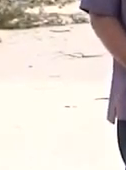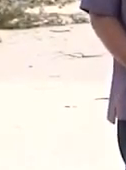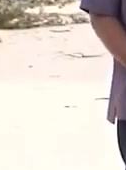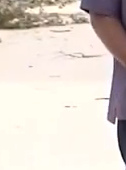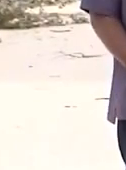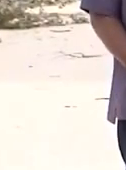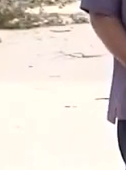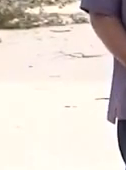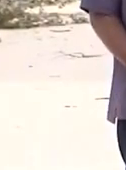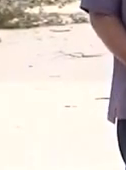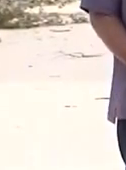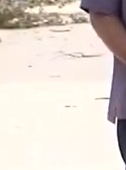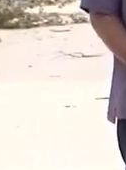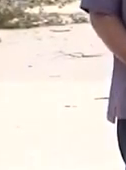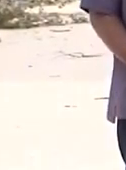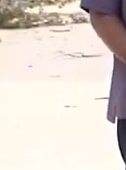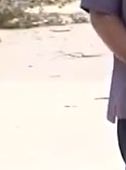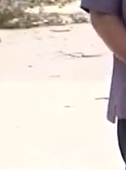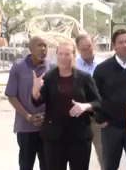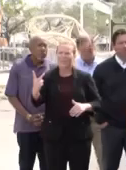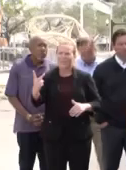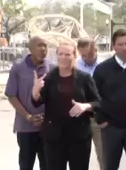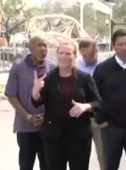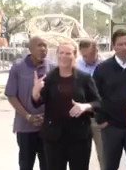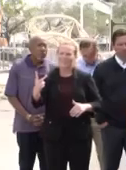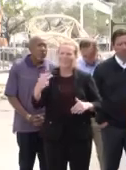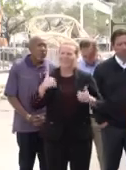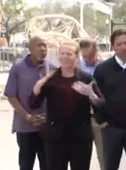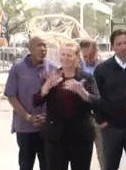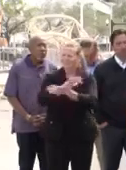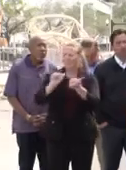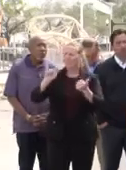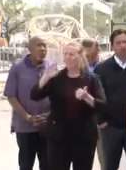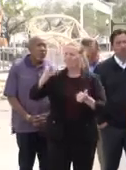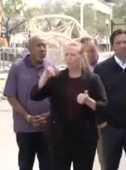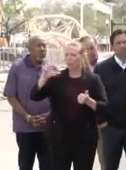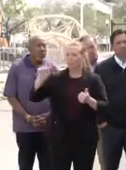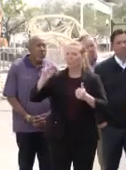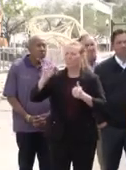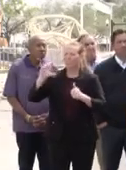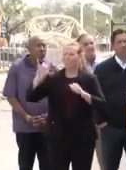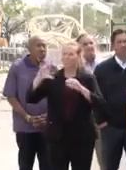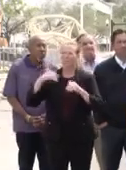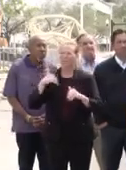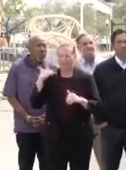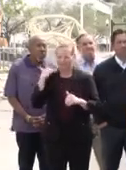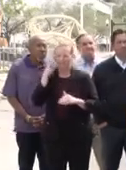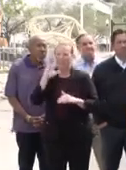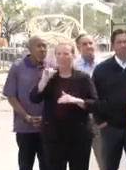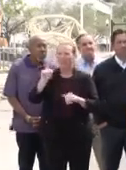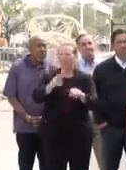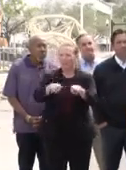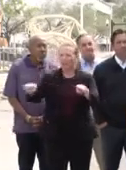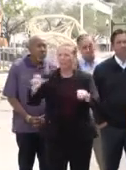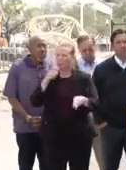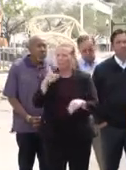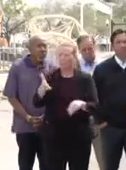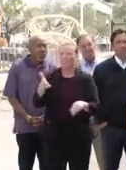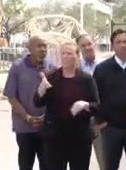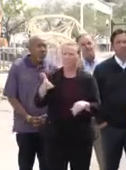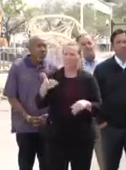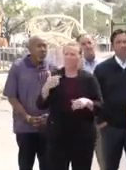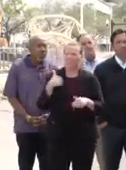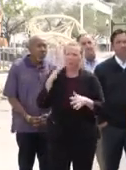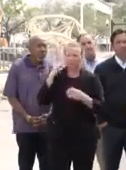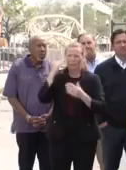as you saw, there was damage at Tropicana Field. There were cots there. I don't know whose cots they were. I can tell you we had